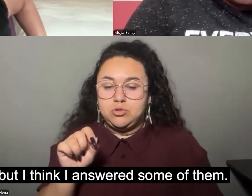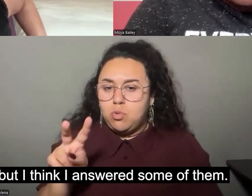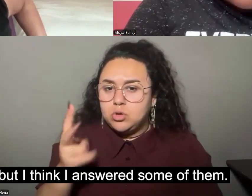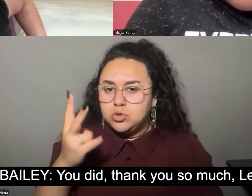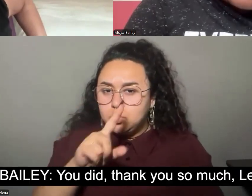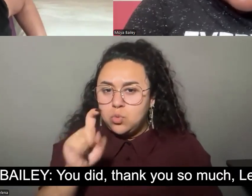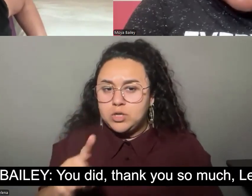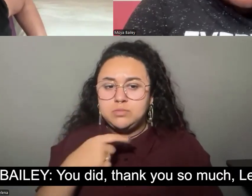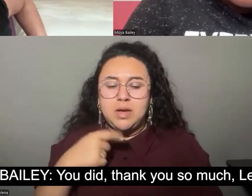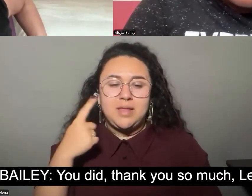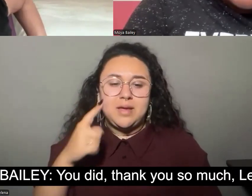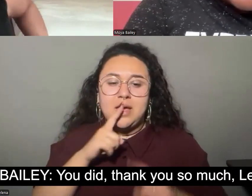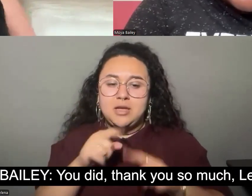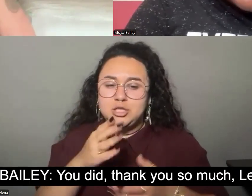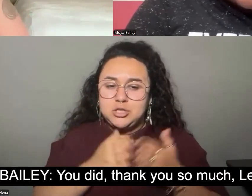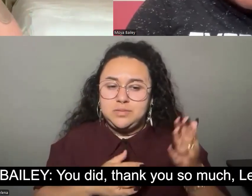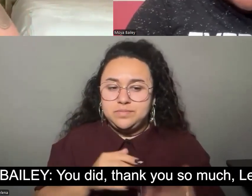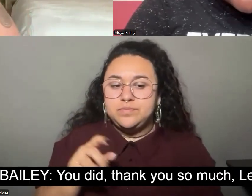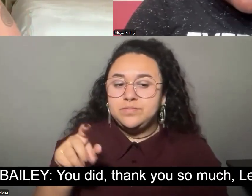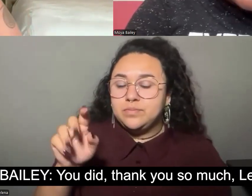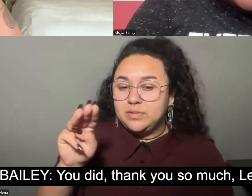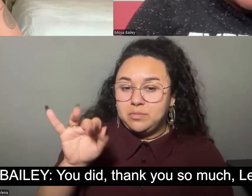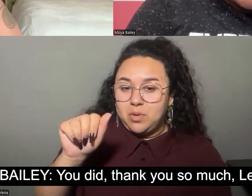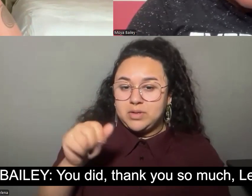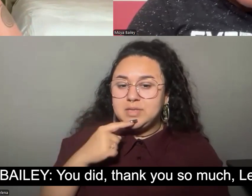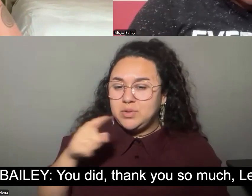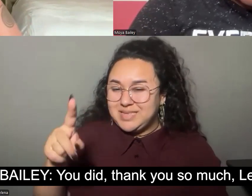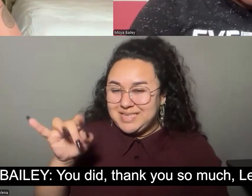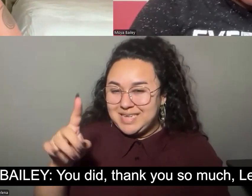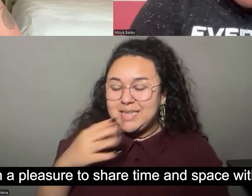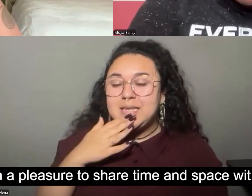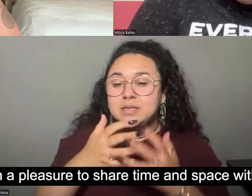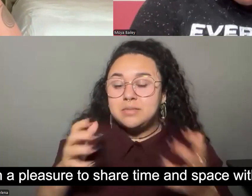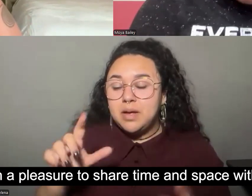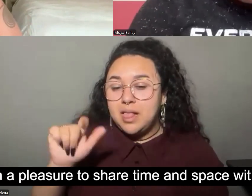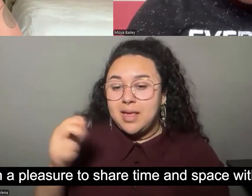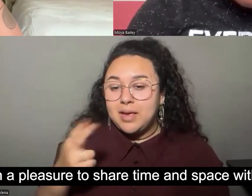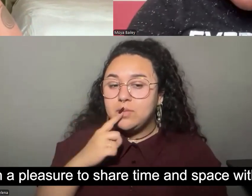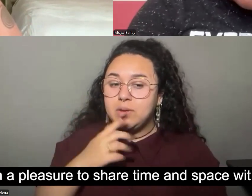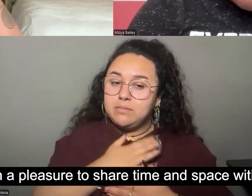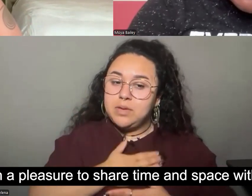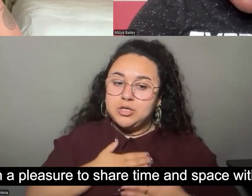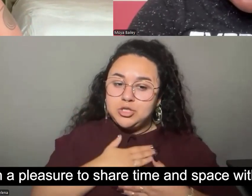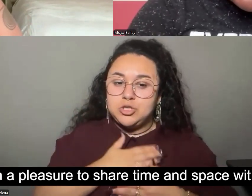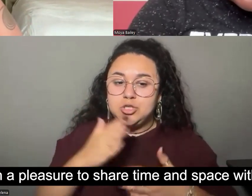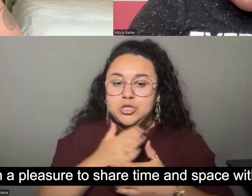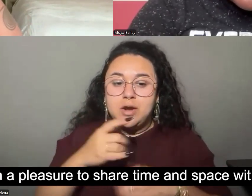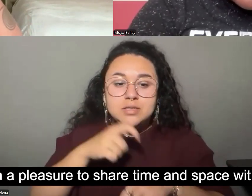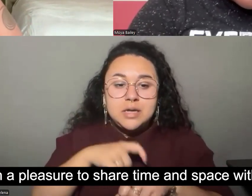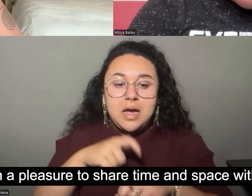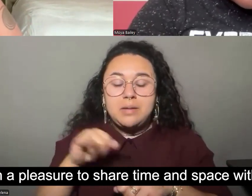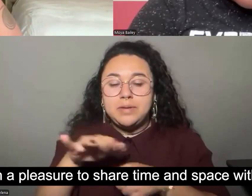them. You did. You did. Thank you so much, Leah. It's been So such a much. pleasure to share time and space with